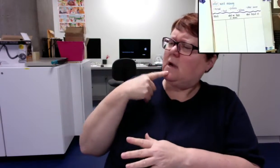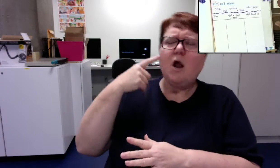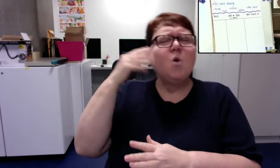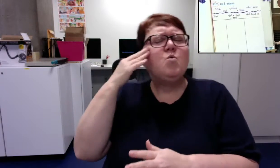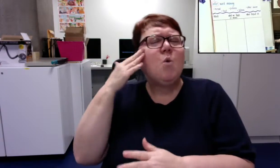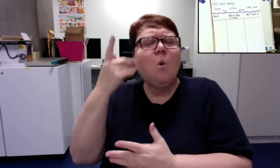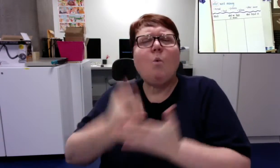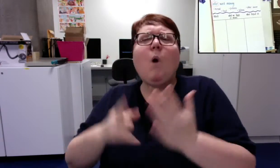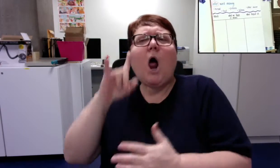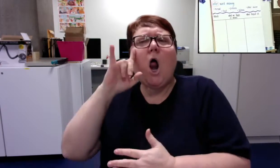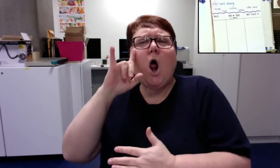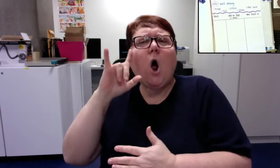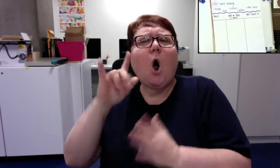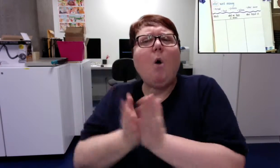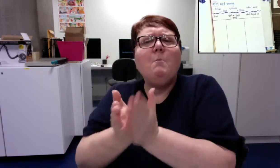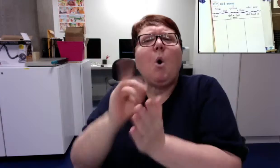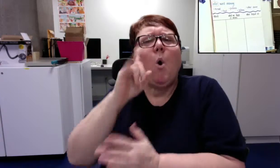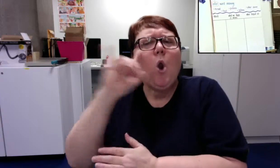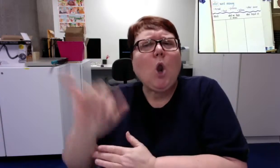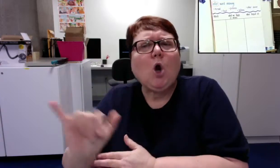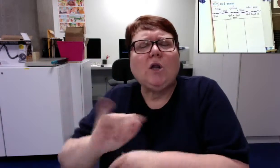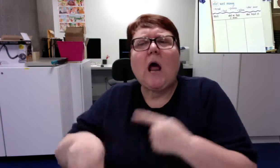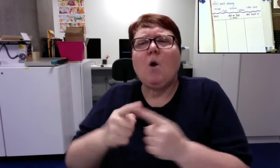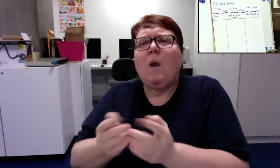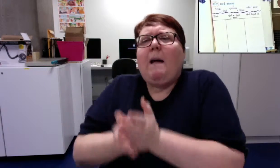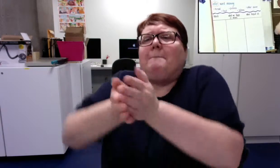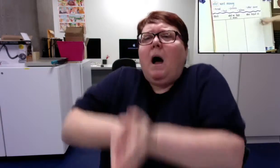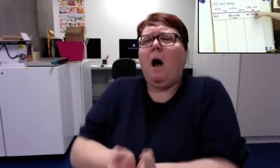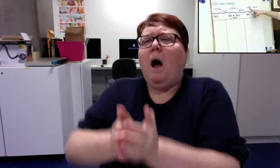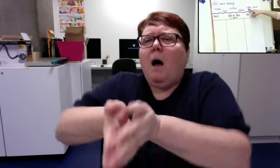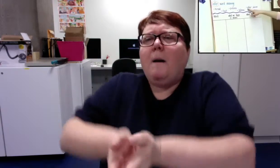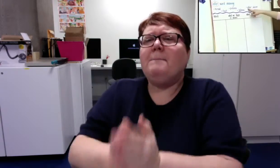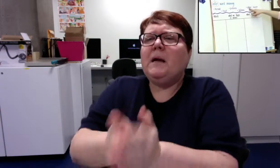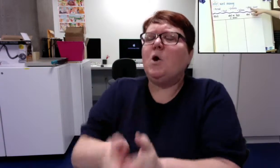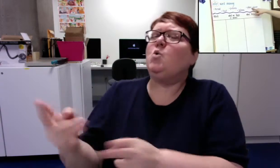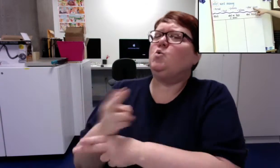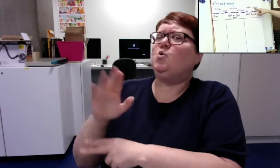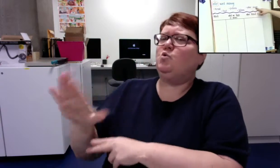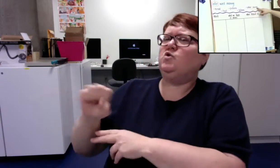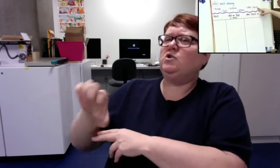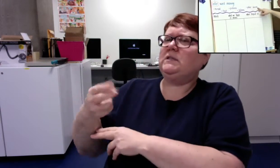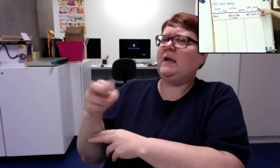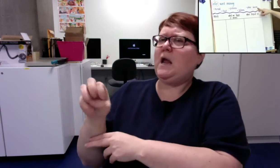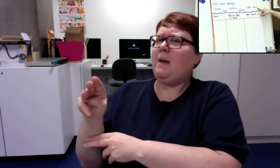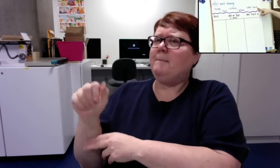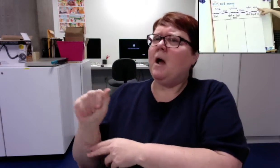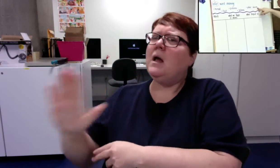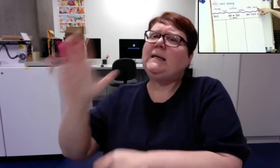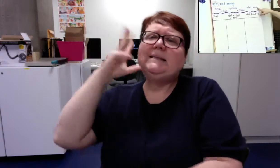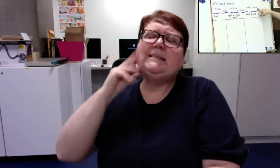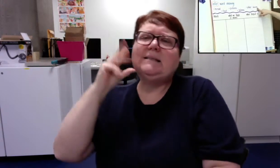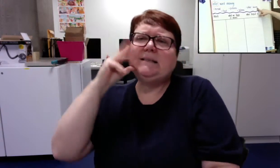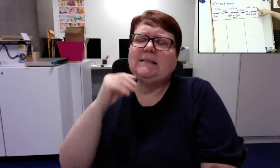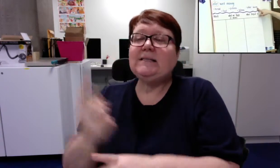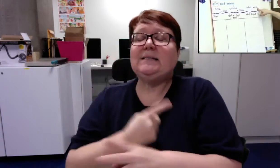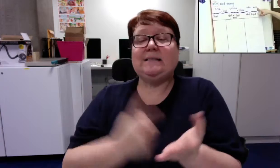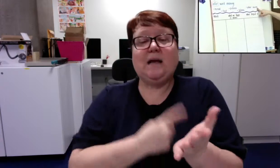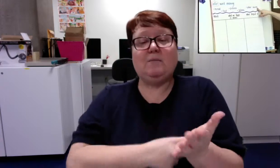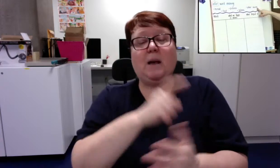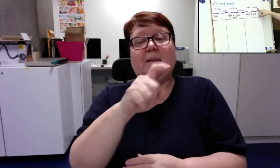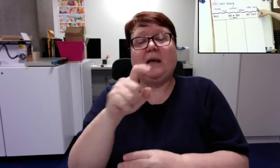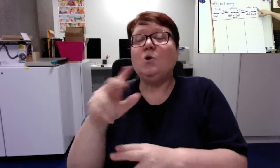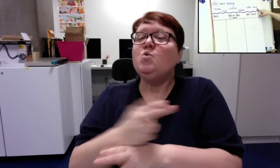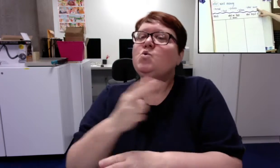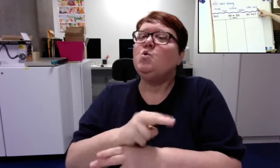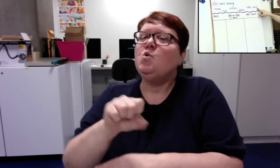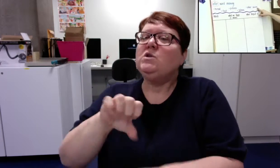back and forth like this. He used his schema to figure out what that word meant. We can also use another source. Sometimes we have to think about another